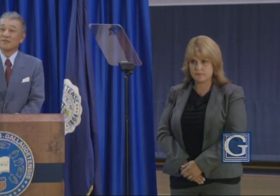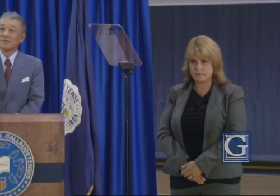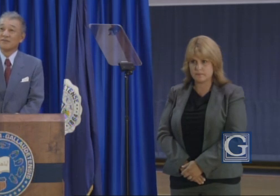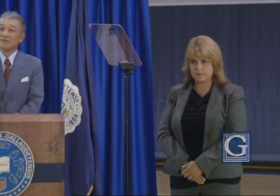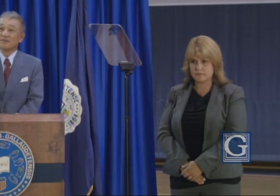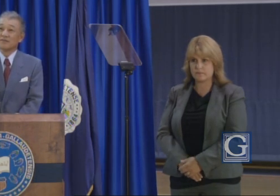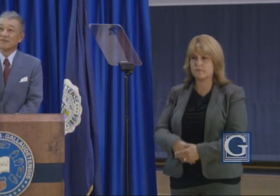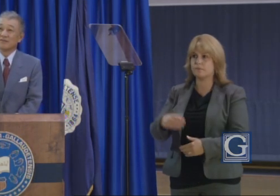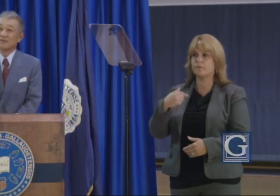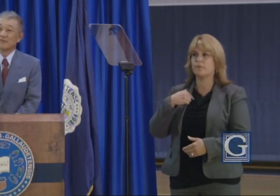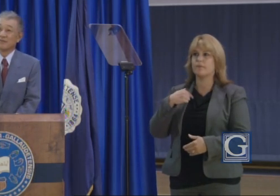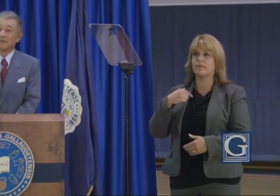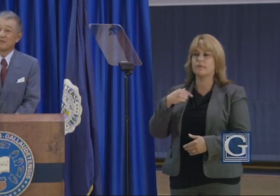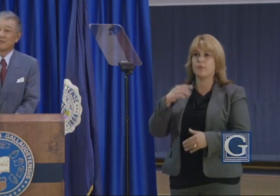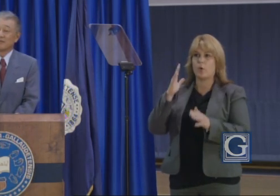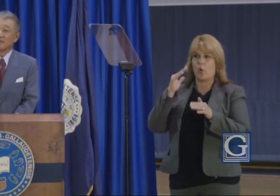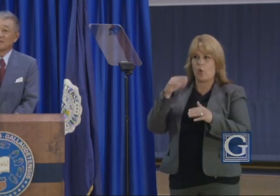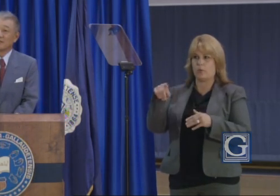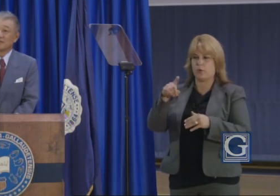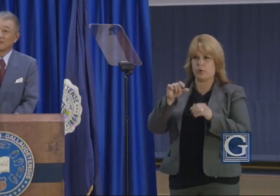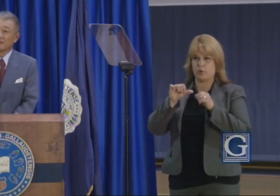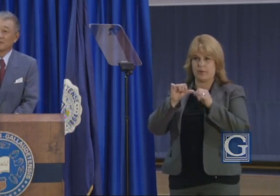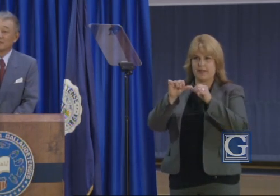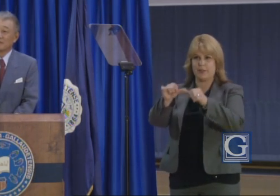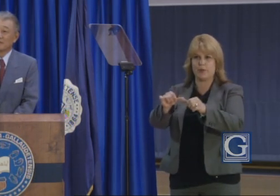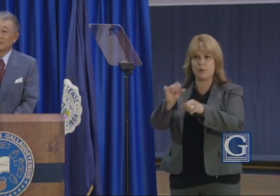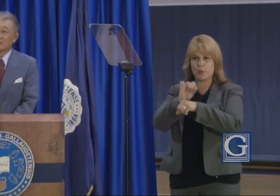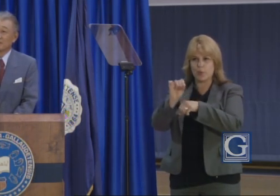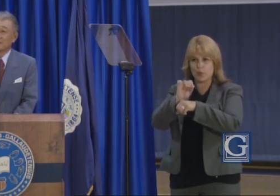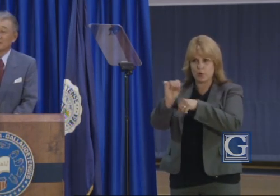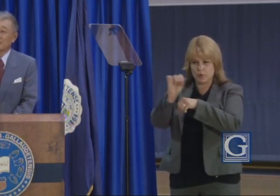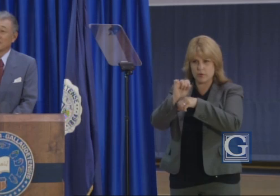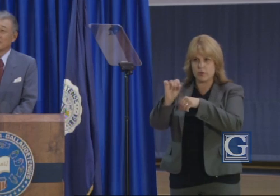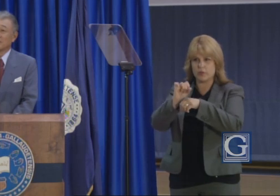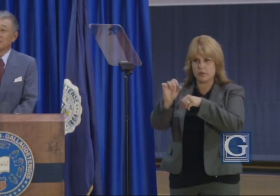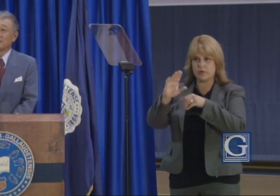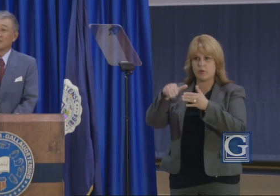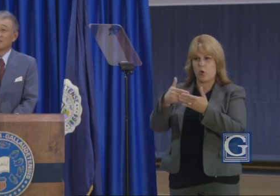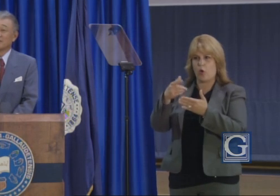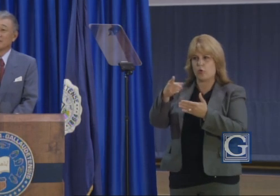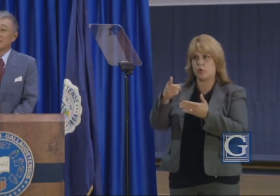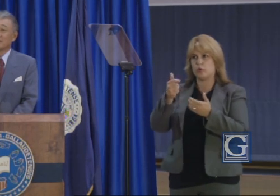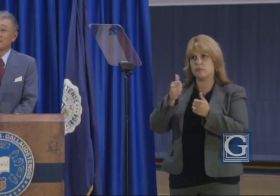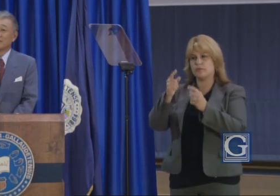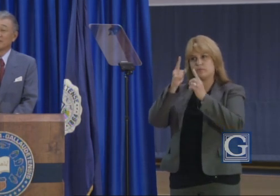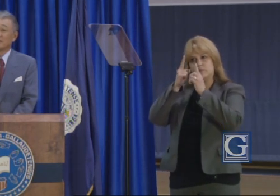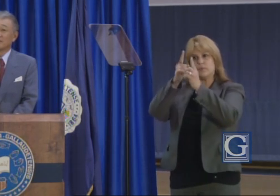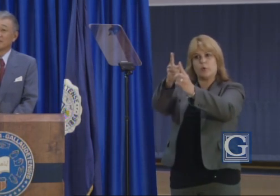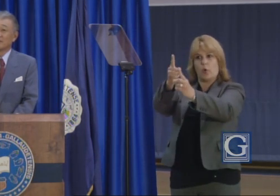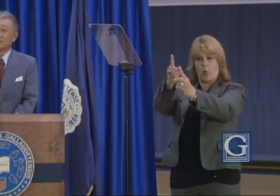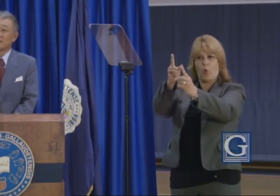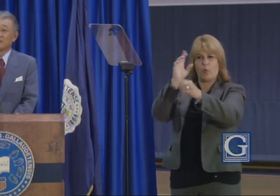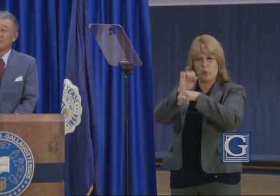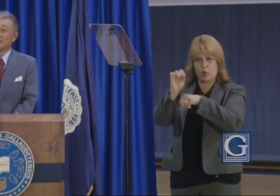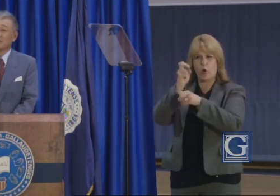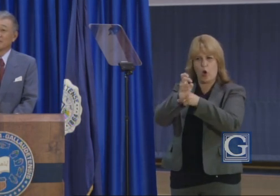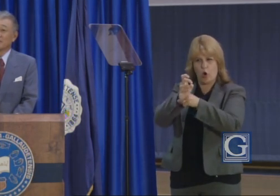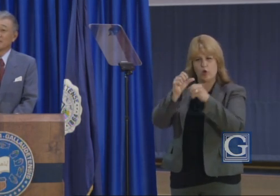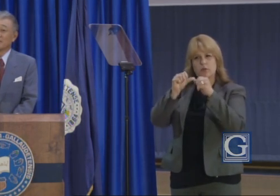I hope you will continue to work hard to accomplish all you have set forward. And I would hope you to understand that